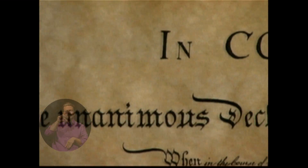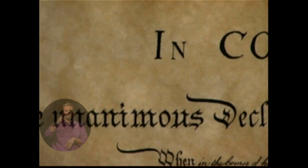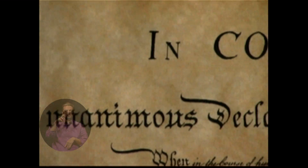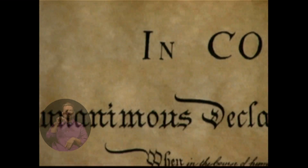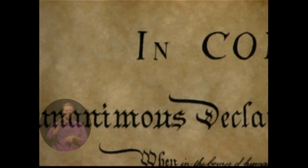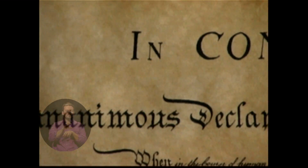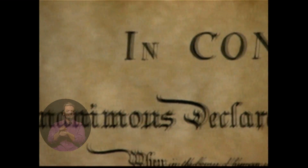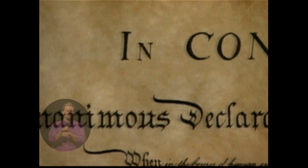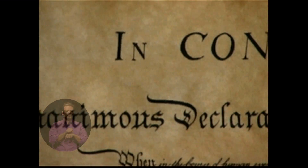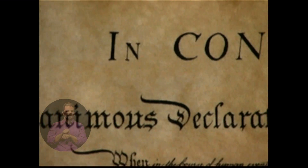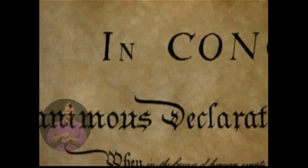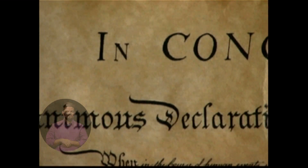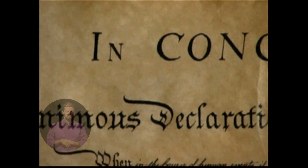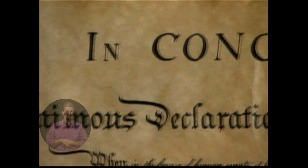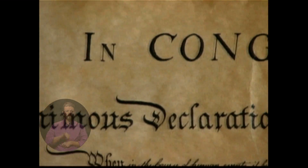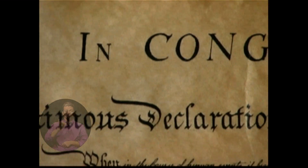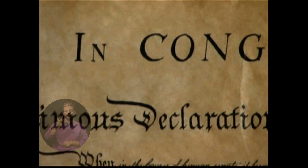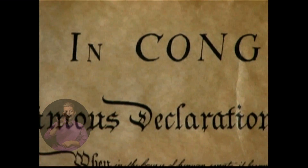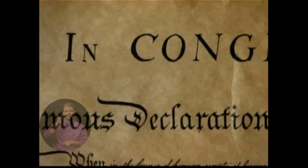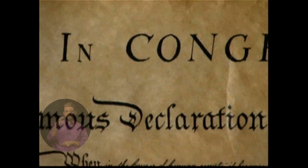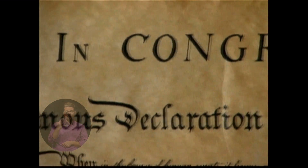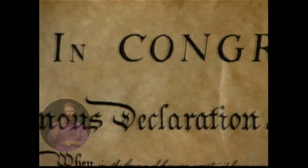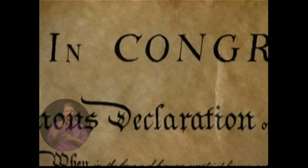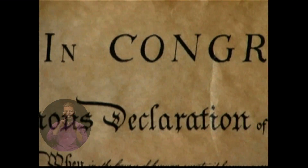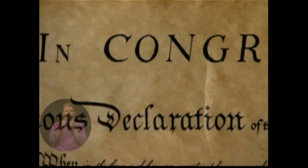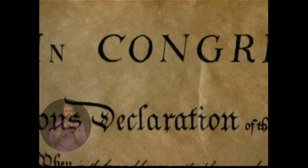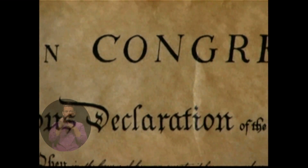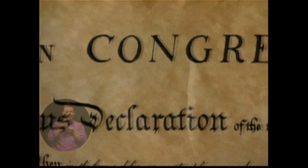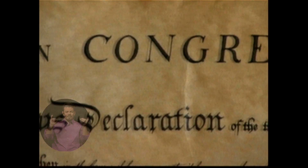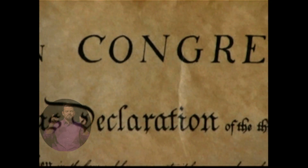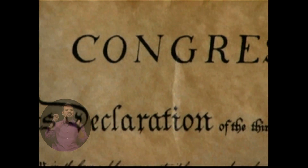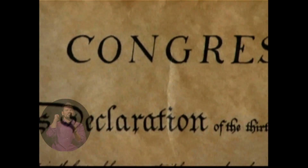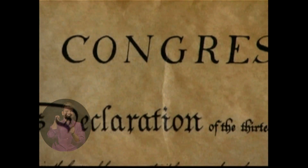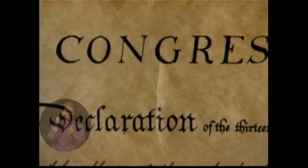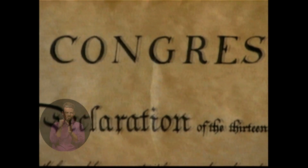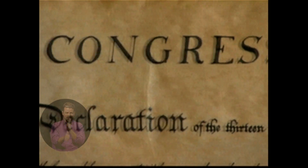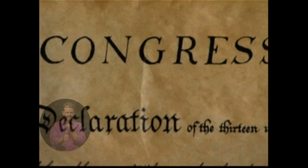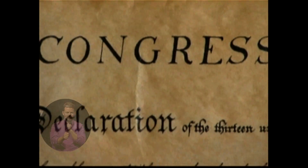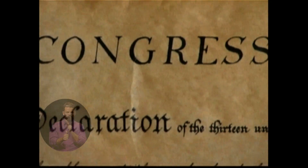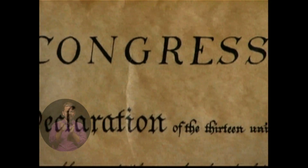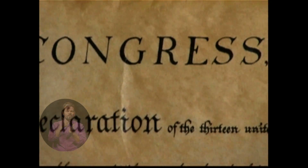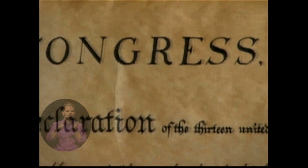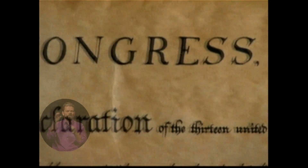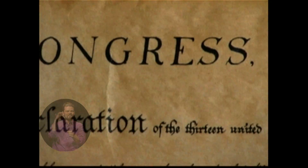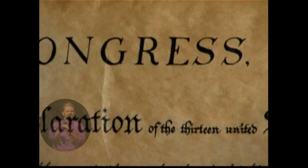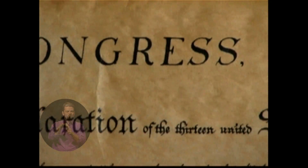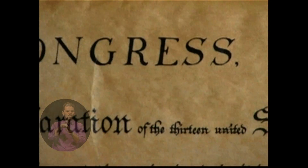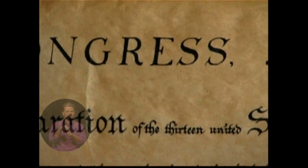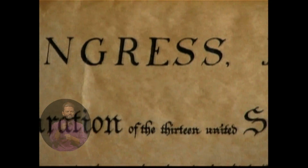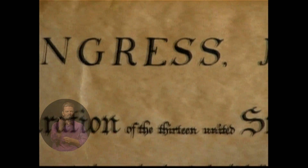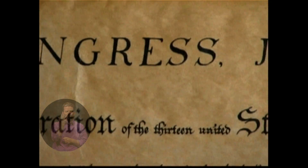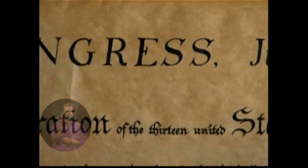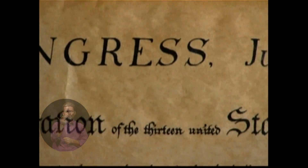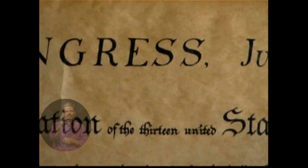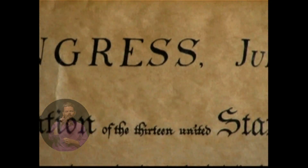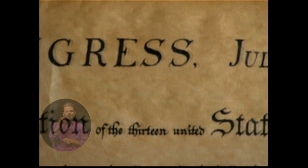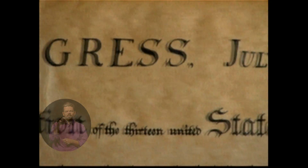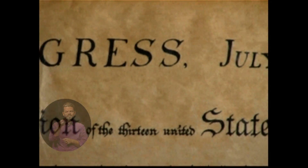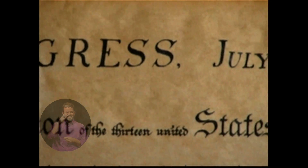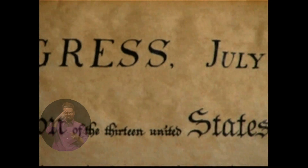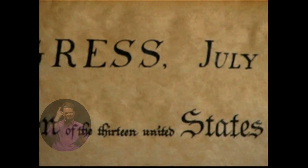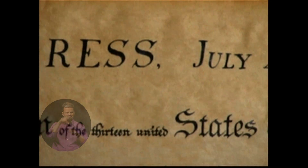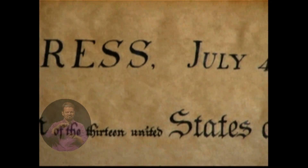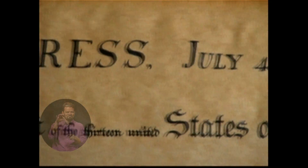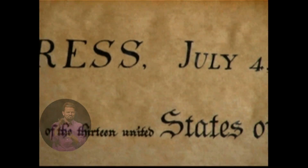On July 4th, the Declaration of Independence passed with no negative votes recorded against it. The